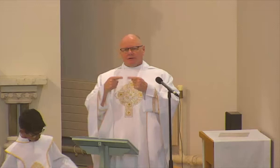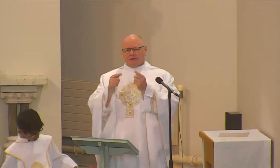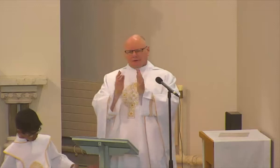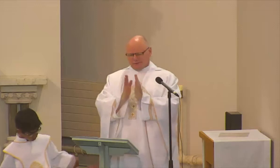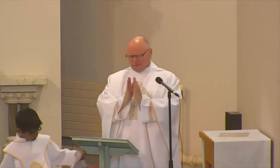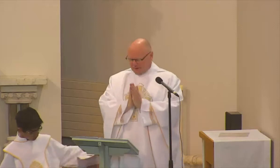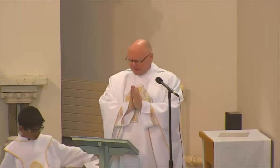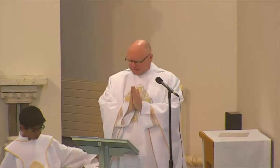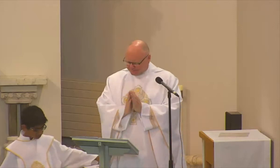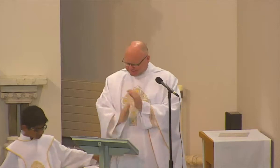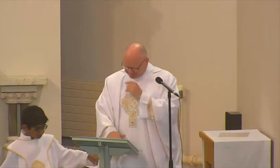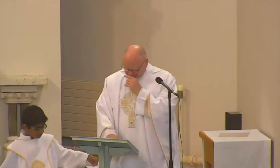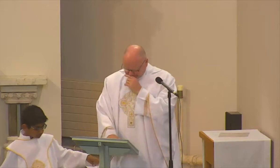Let us pray.